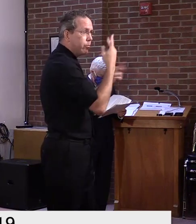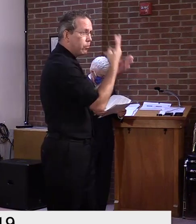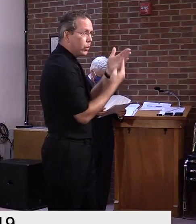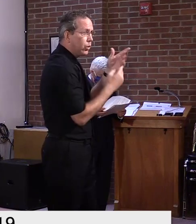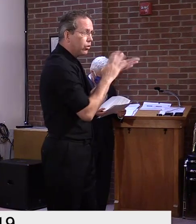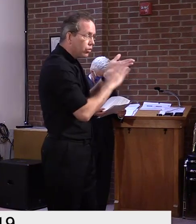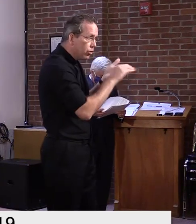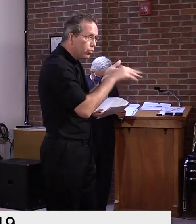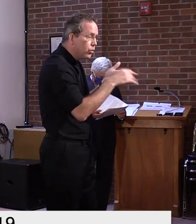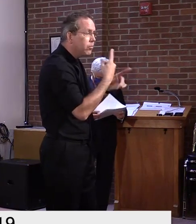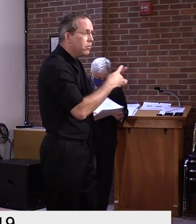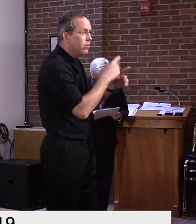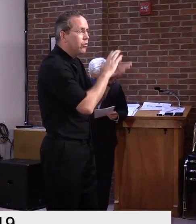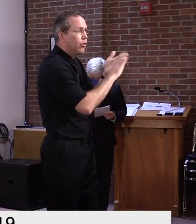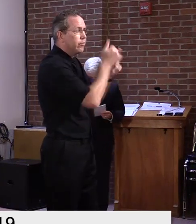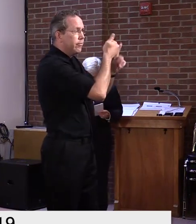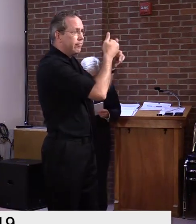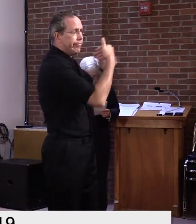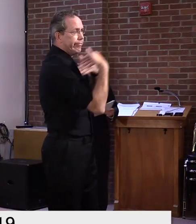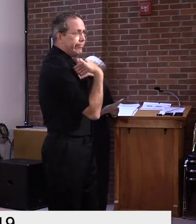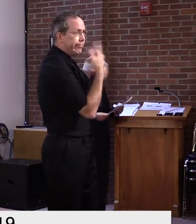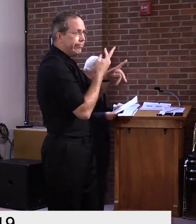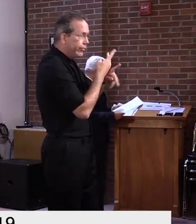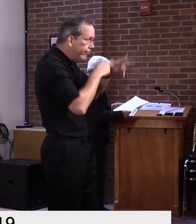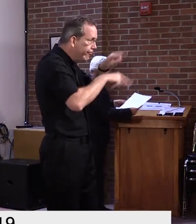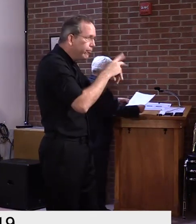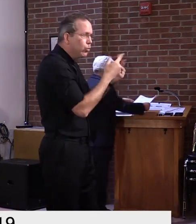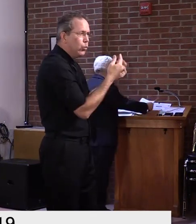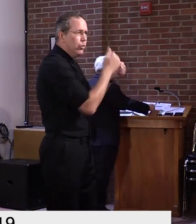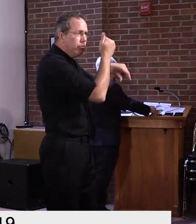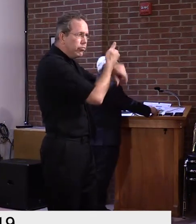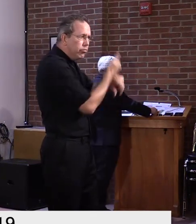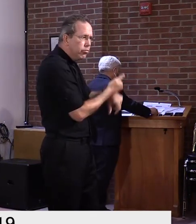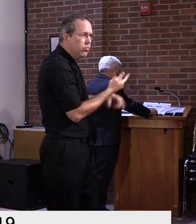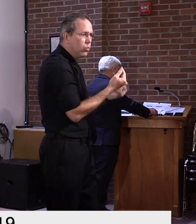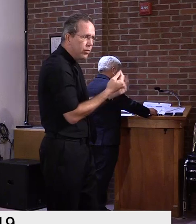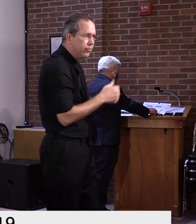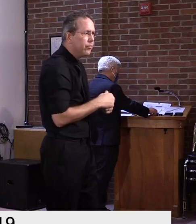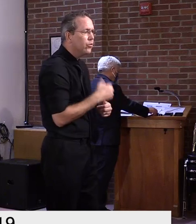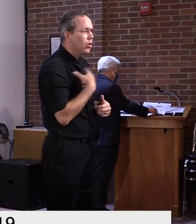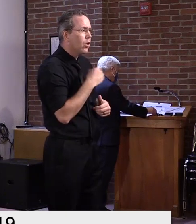followed. And we'll continue to work with them to make sure that happens.